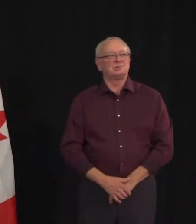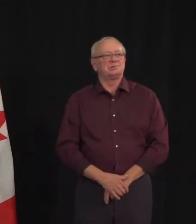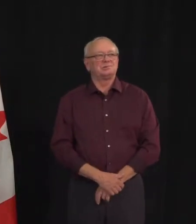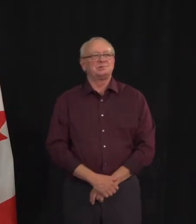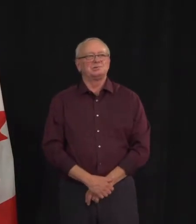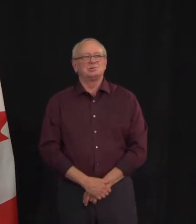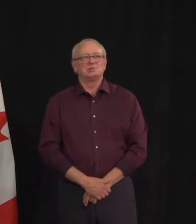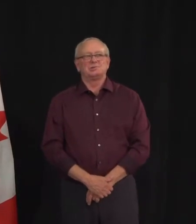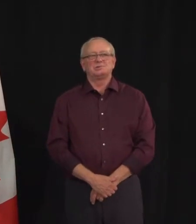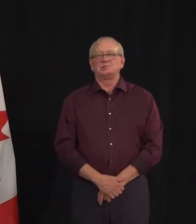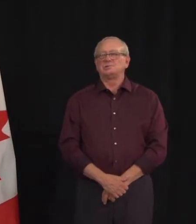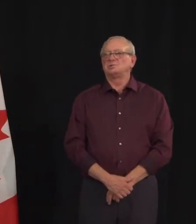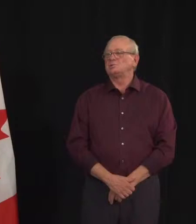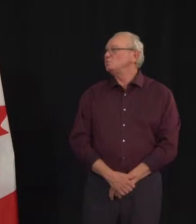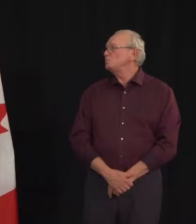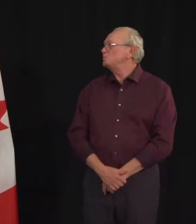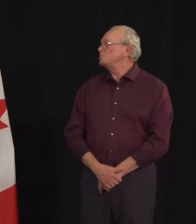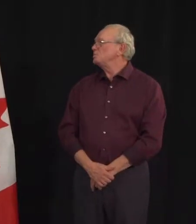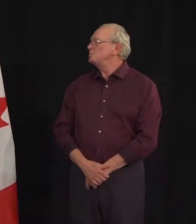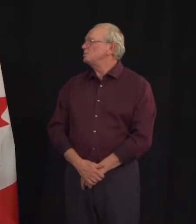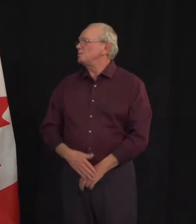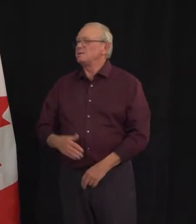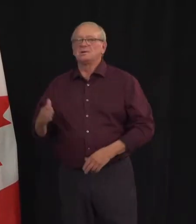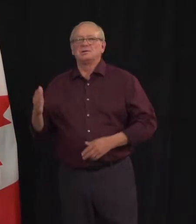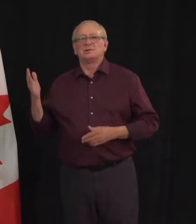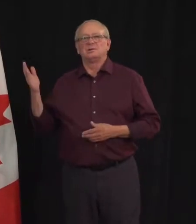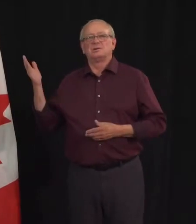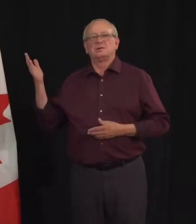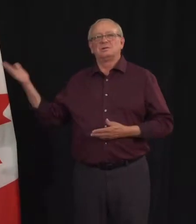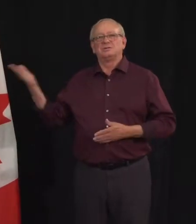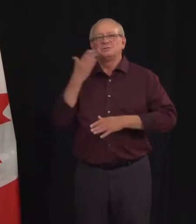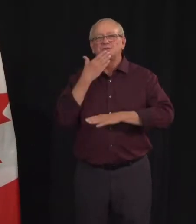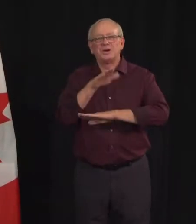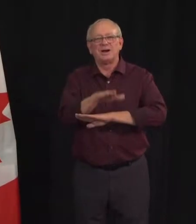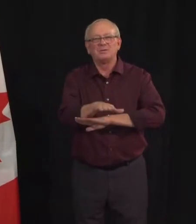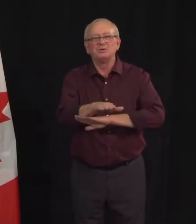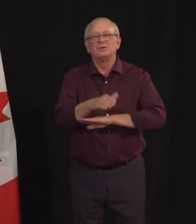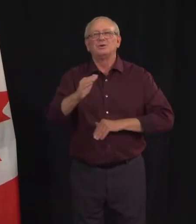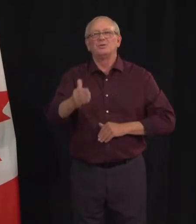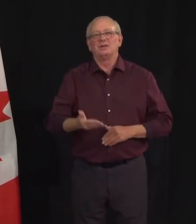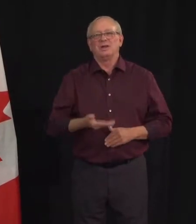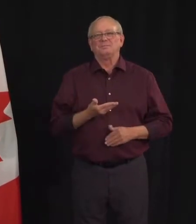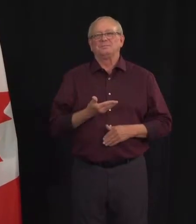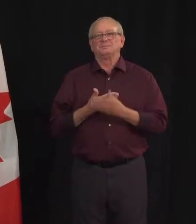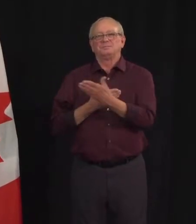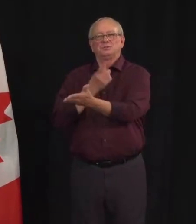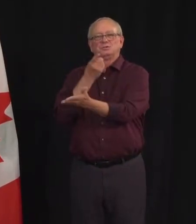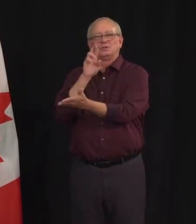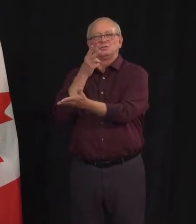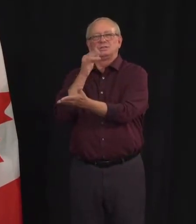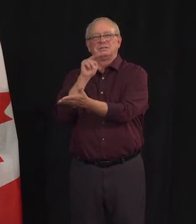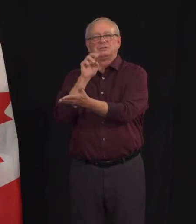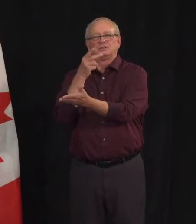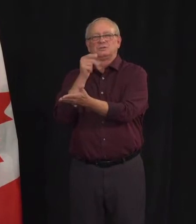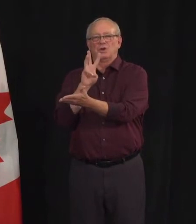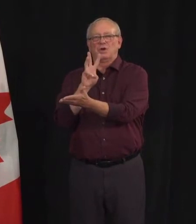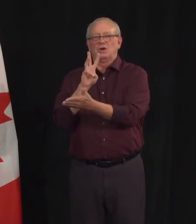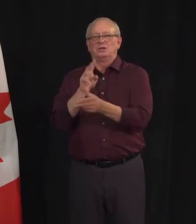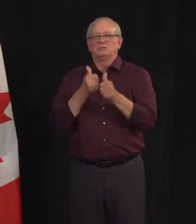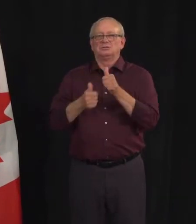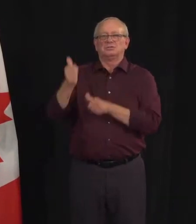Good afternoon, everyone. Welcome to today's COVID-19 update in Alberta. With us is Dr. Dina Hinshaw, the Chief Medical Officer for the